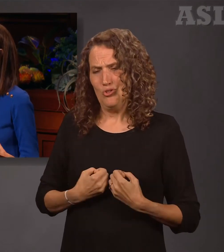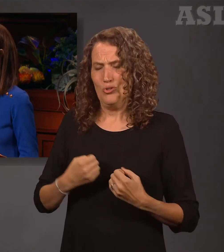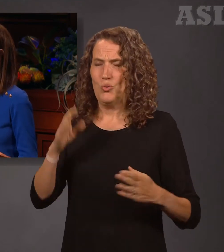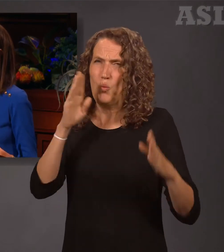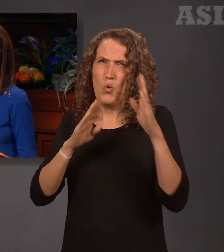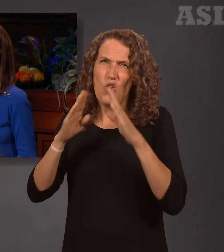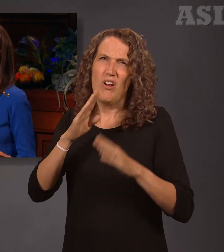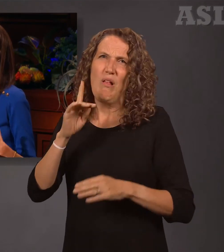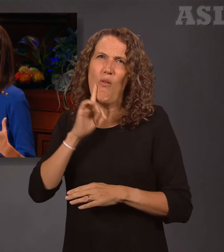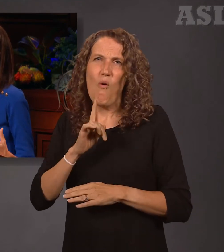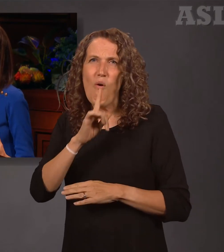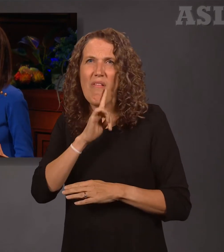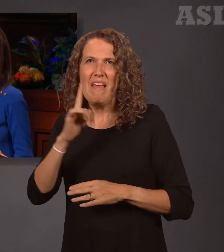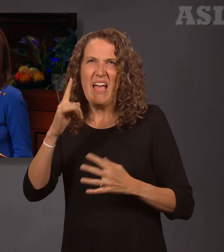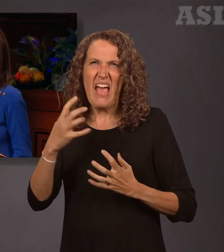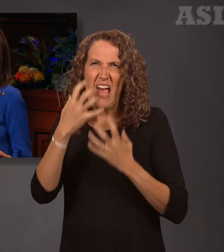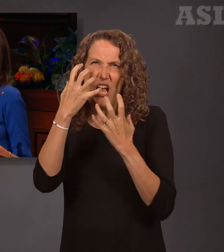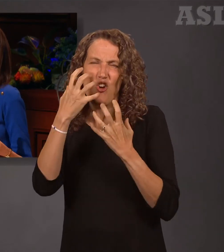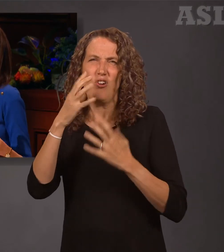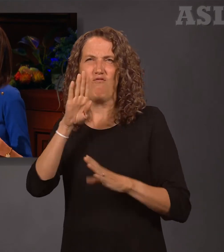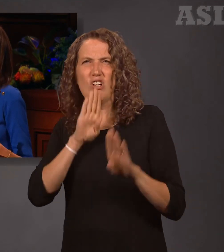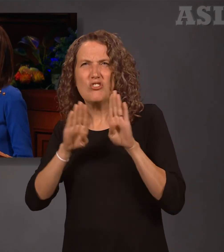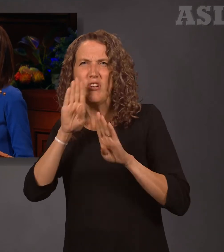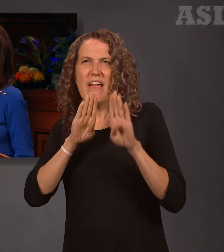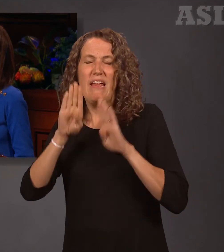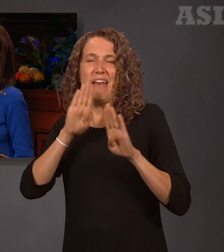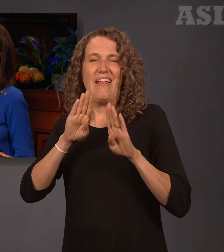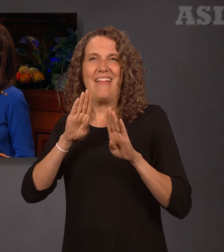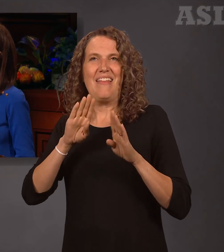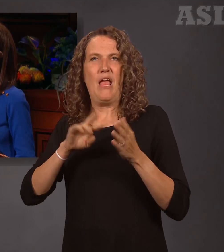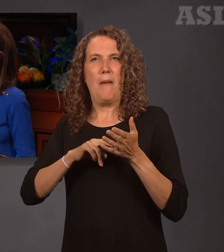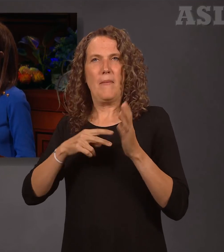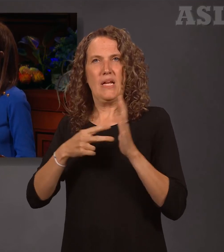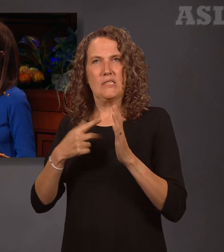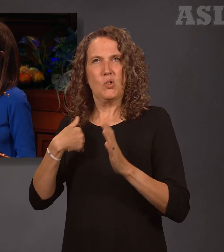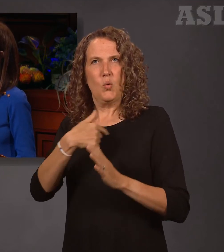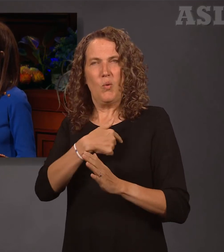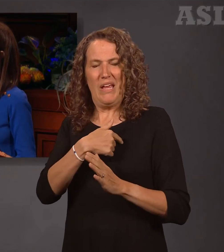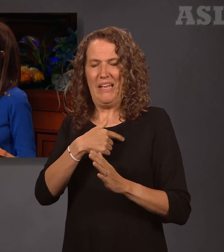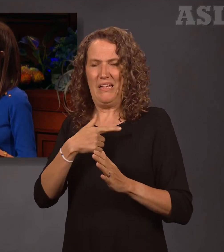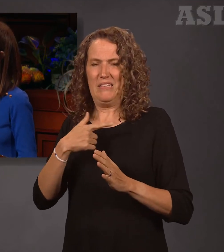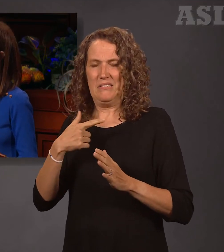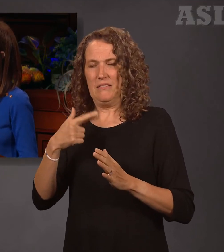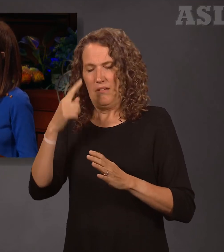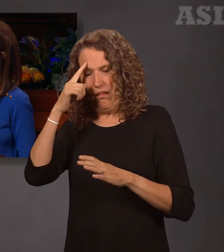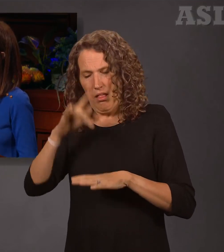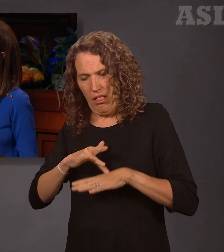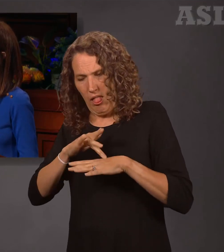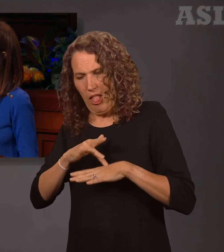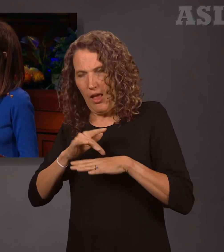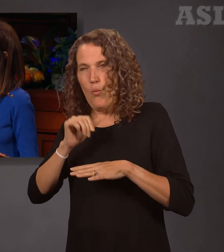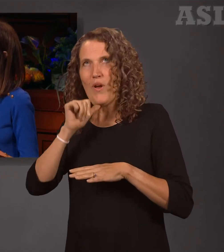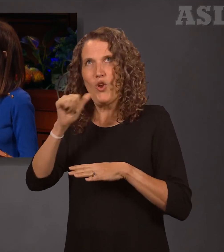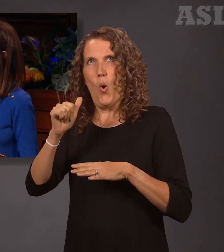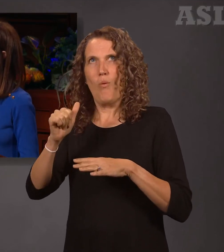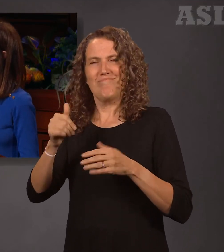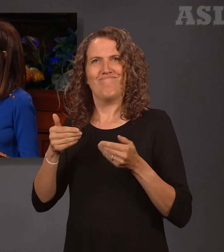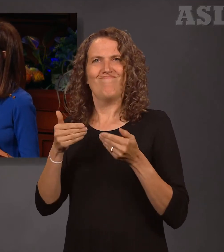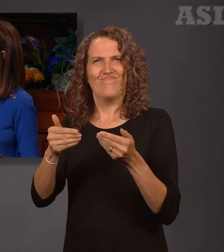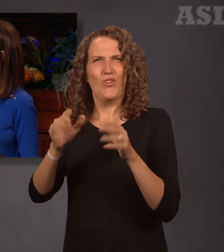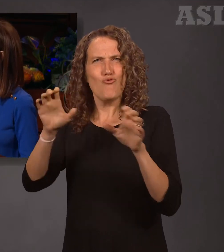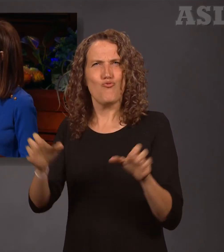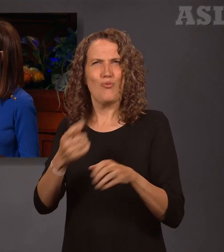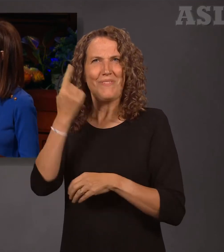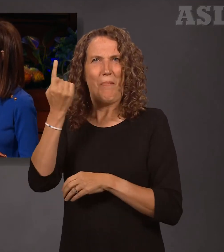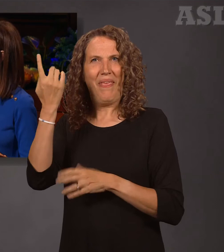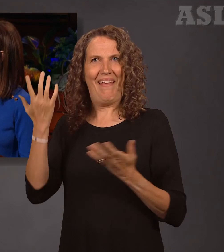or loneliness or anger or frustration that it doesn't even occur to us to Simply do something to open